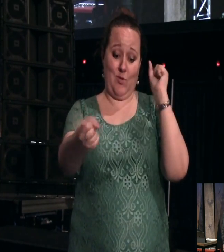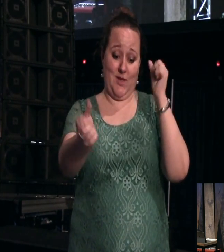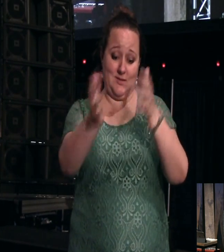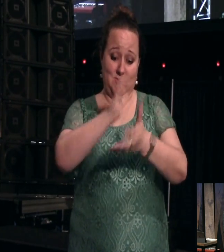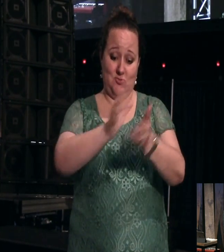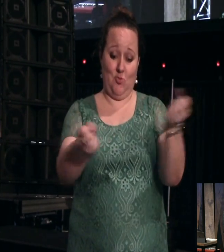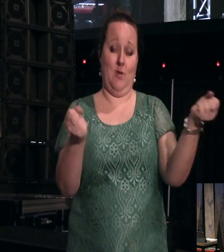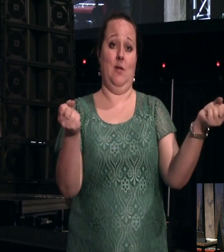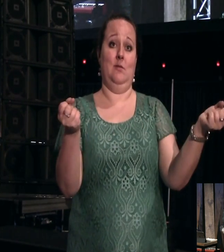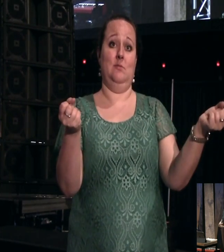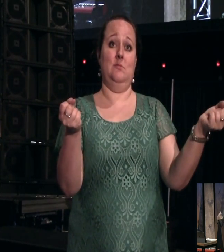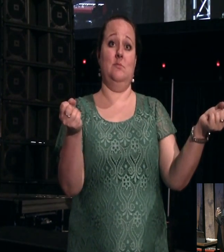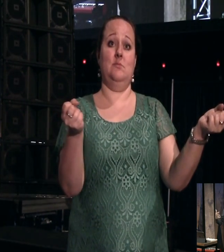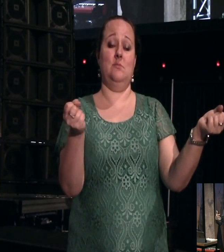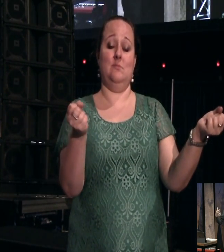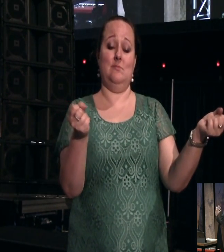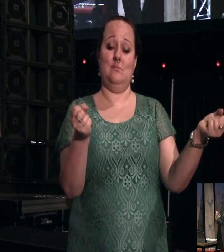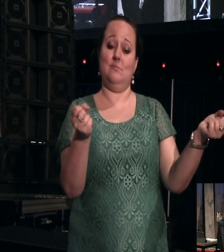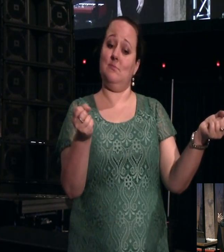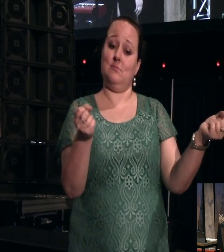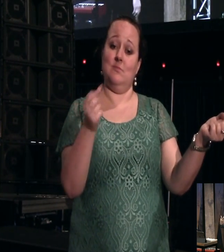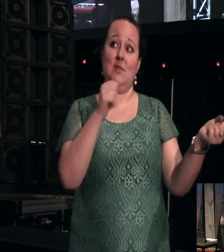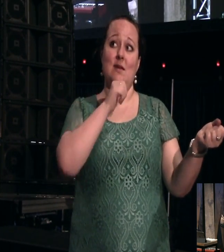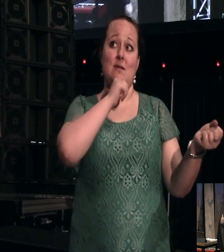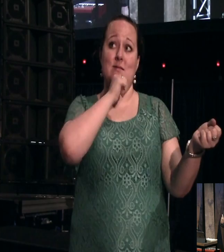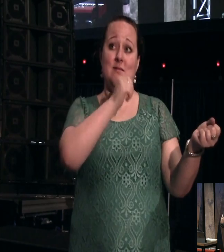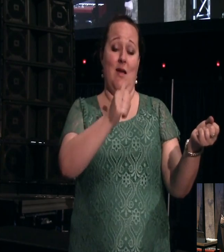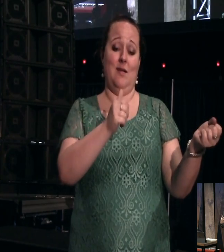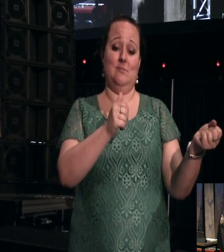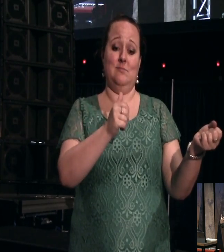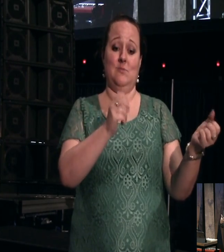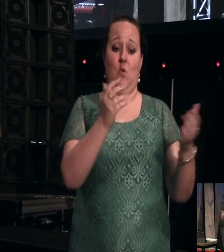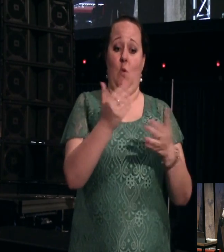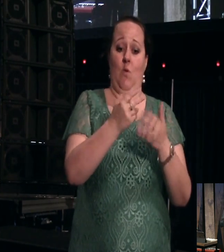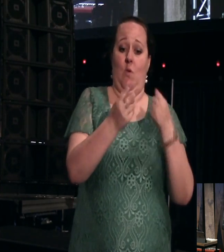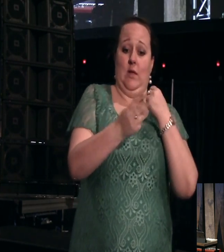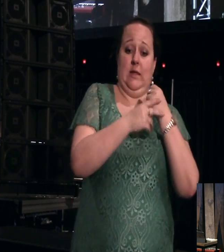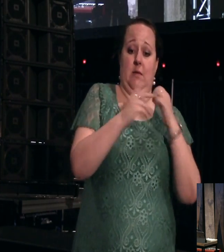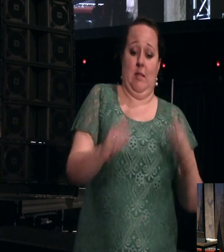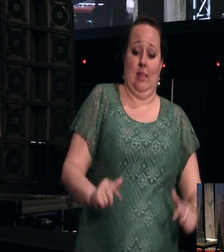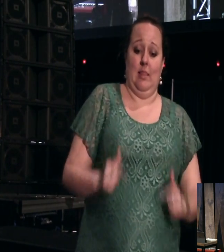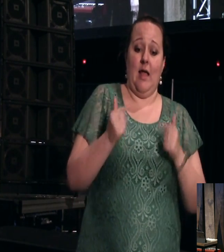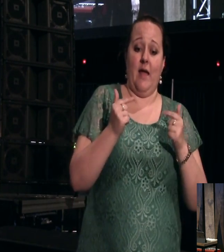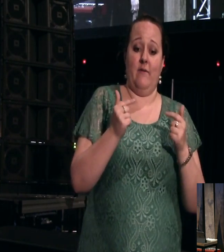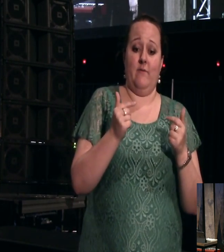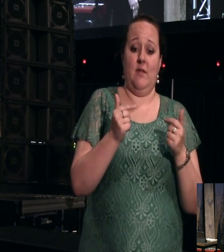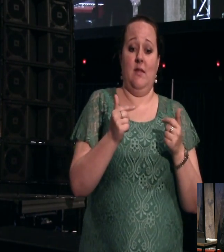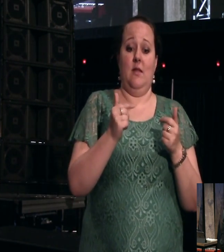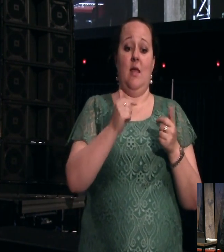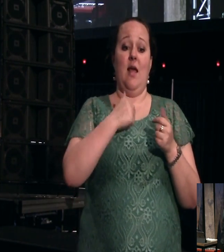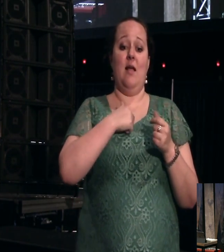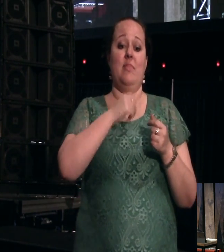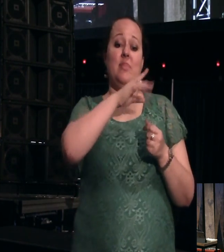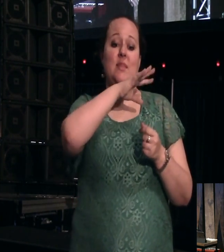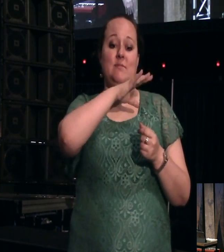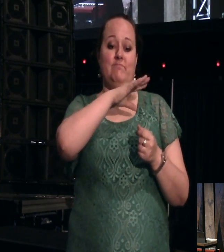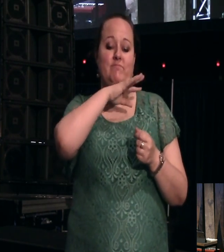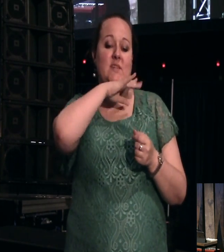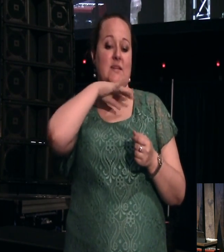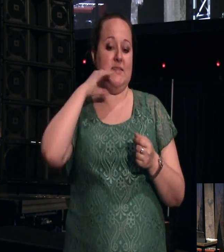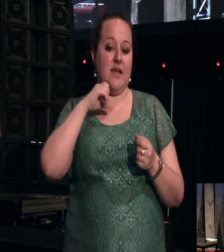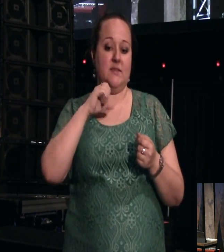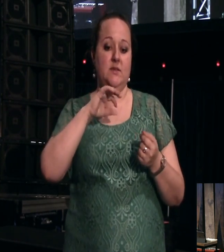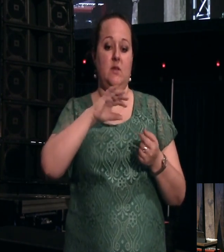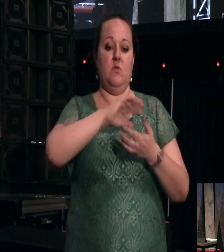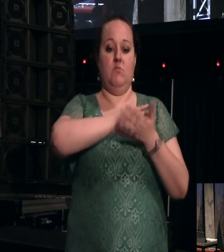working anymore. The well is broken and busted. Doesn't hold life anymore. Verse 7, and the